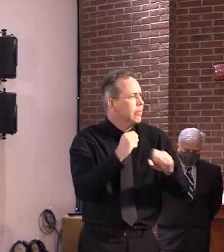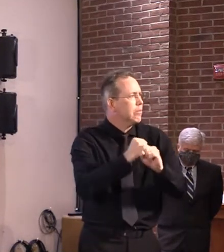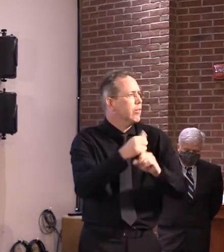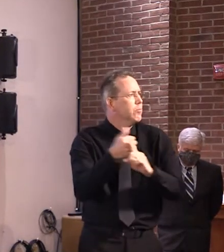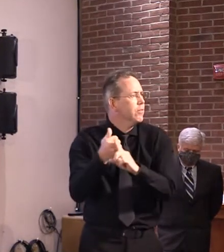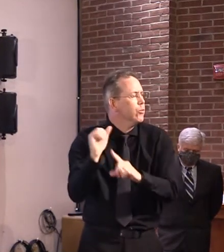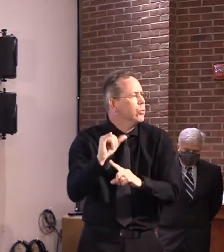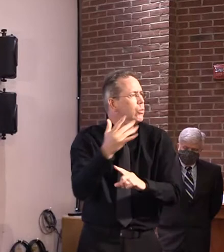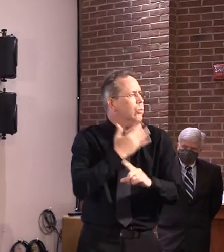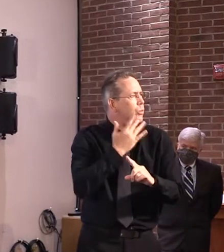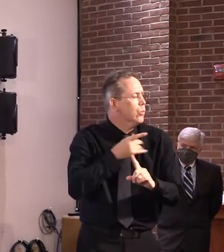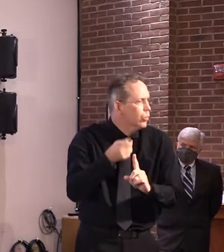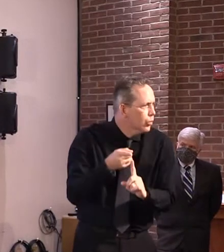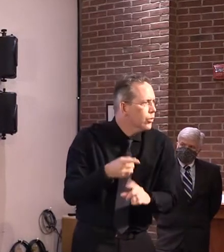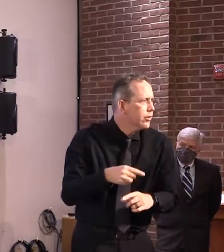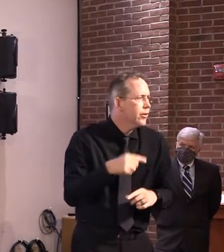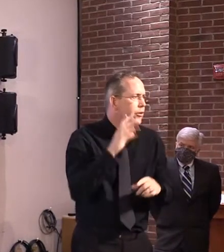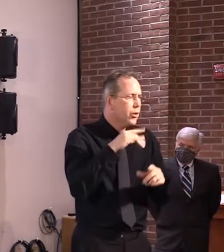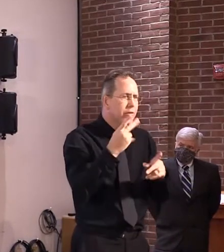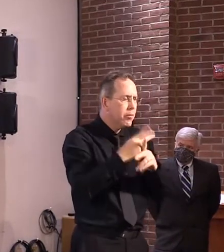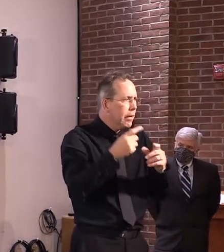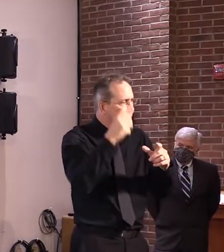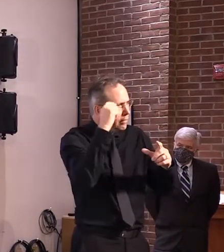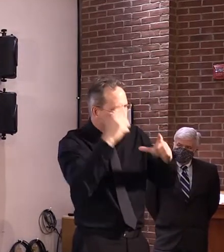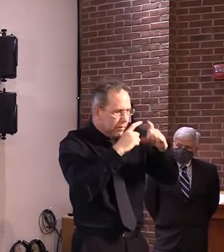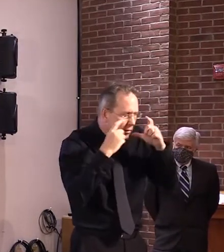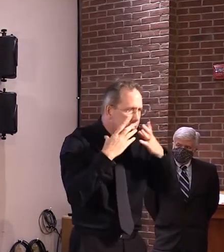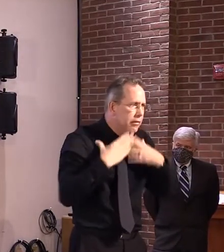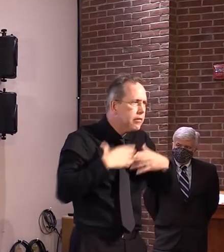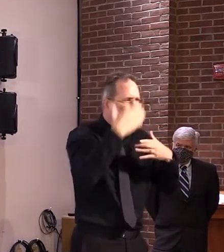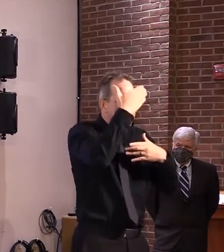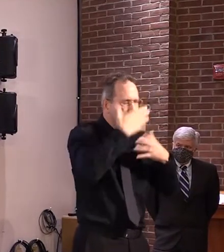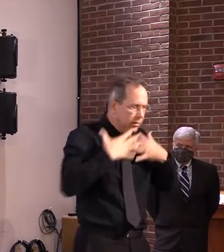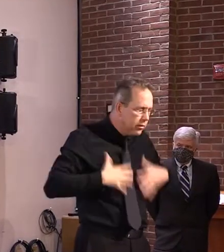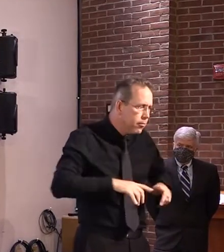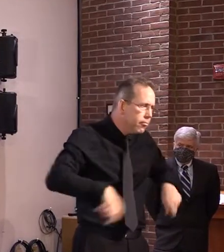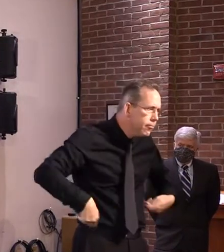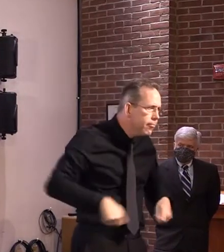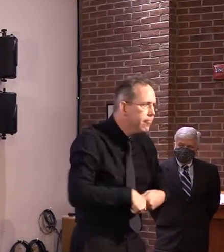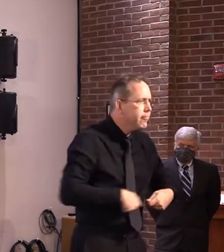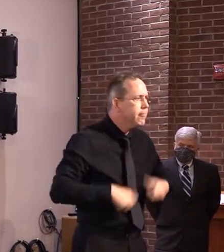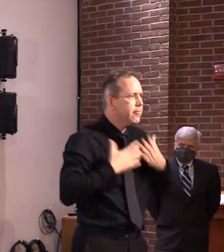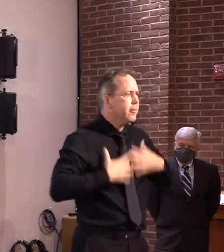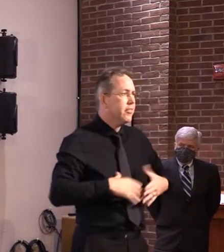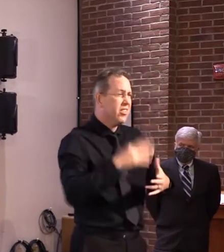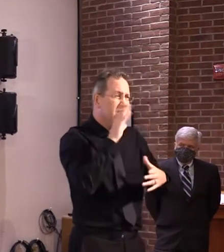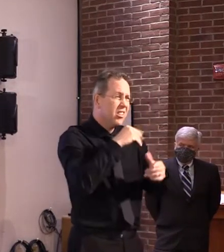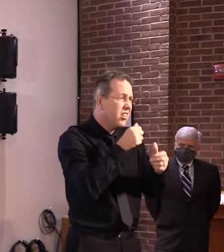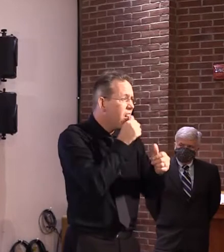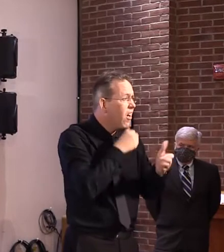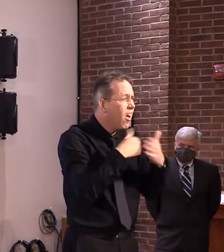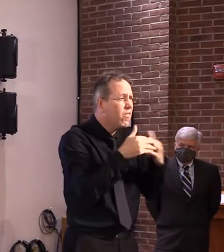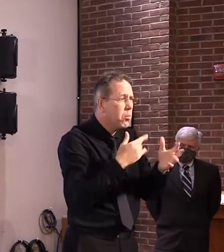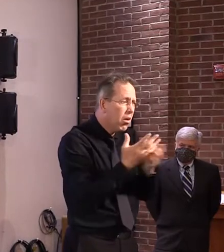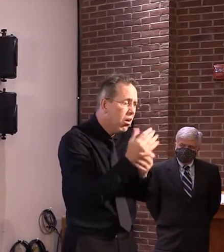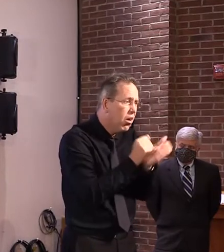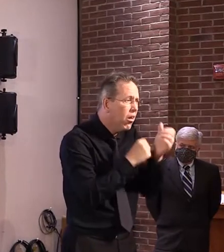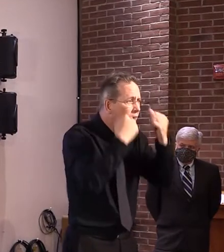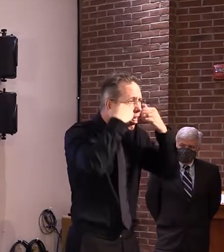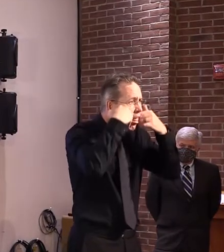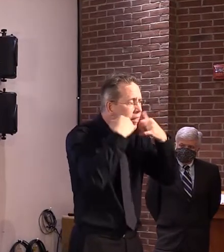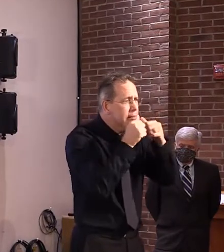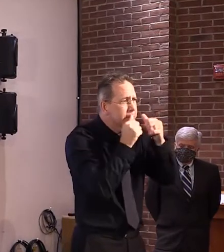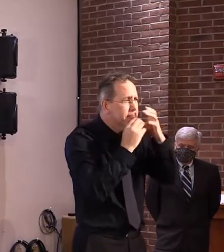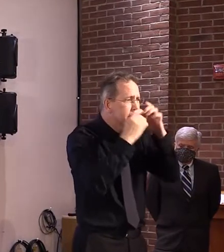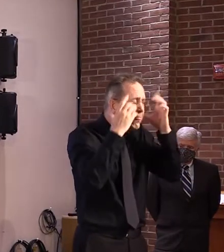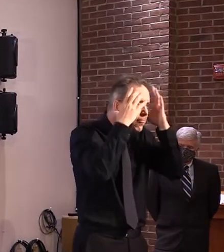donning PPE in often very challenging climate circumstances, and they're frequently worried about passing the virus